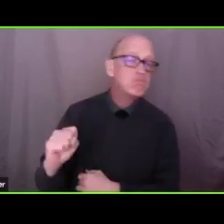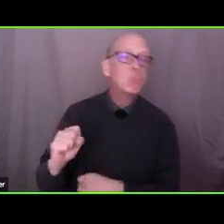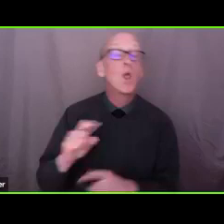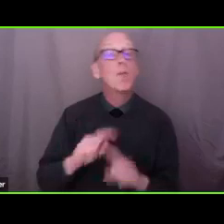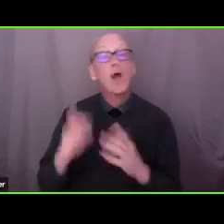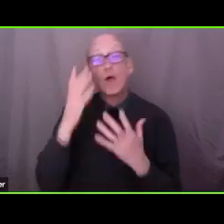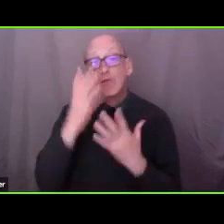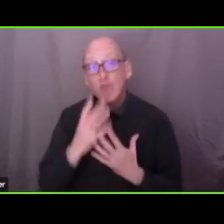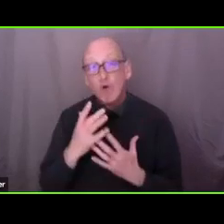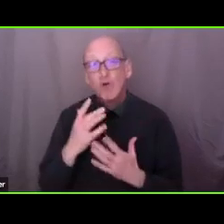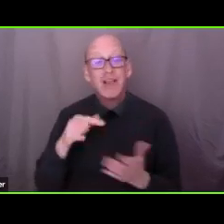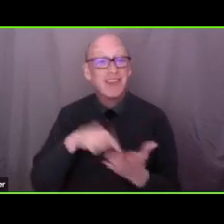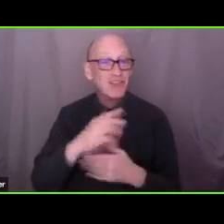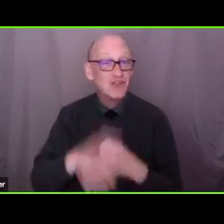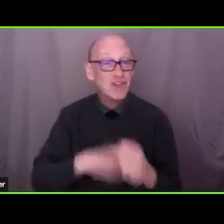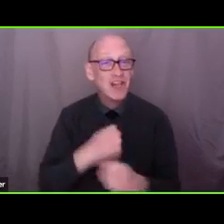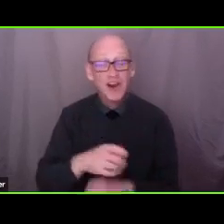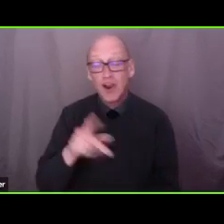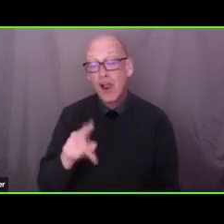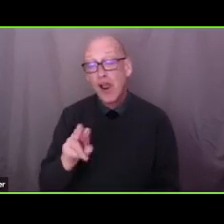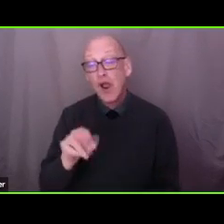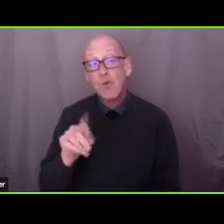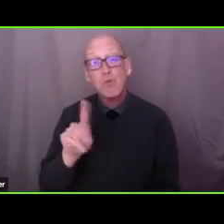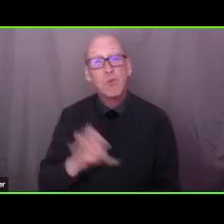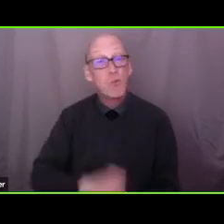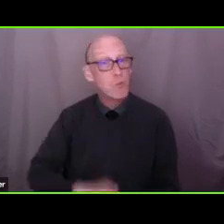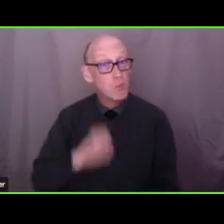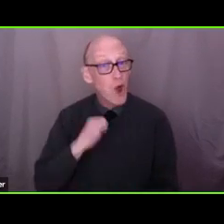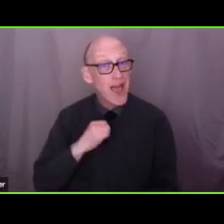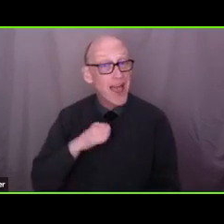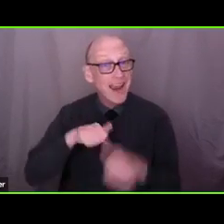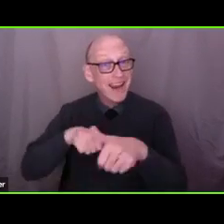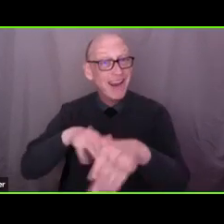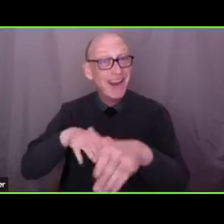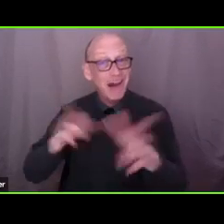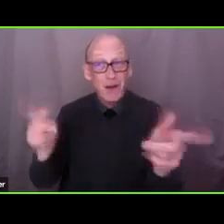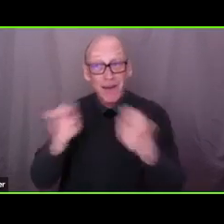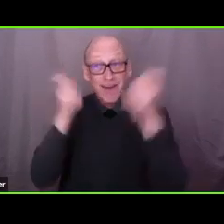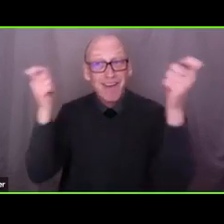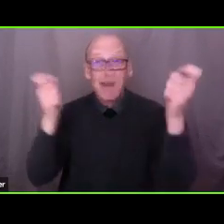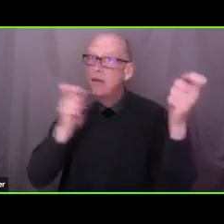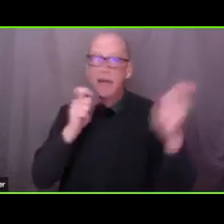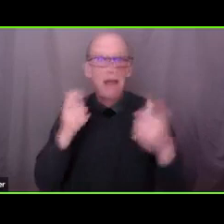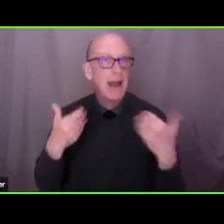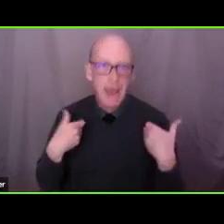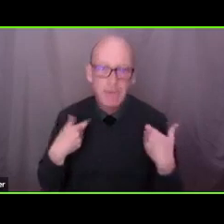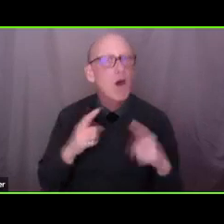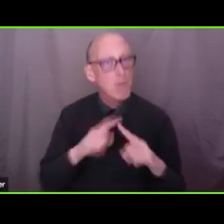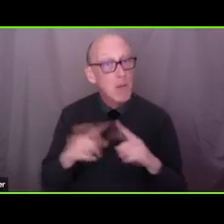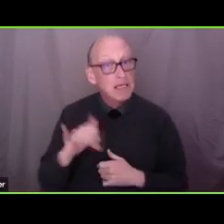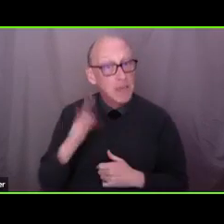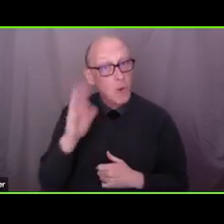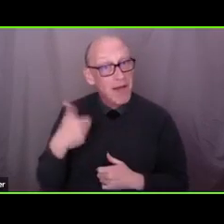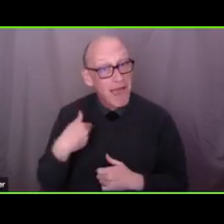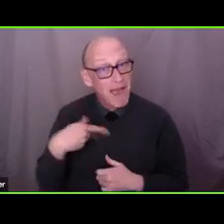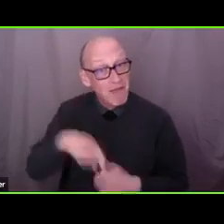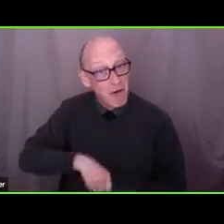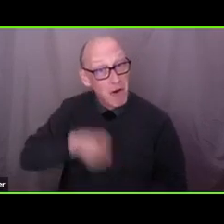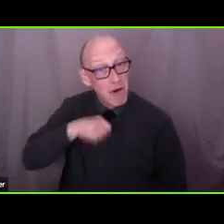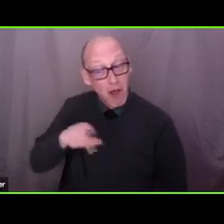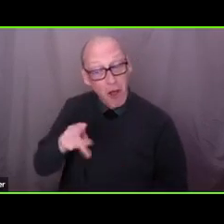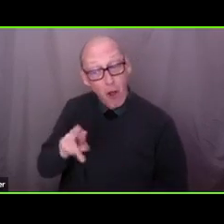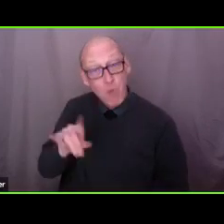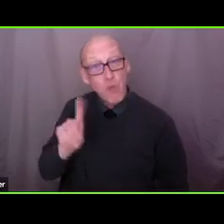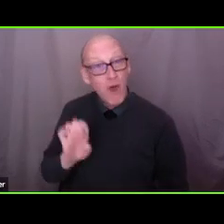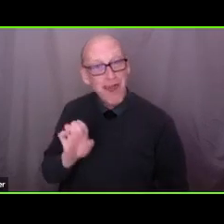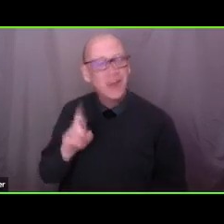won't be having pride that is normal like we used to, but we're still having pride because you can't